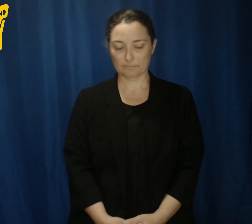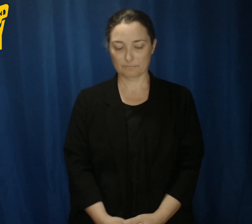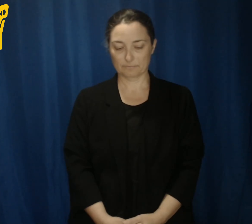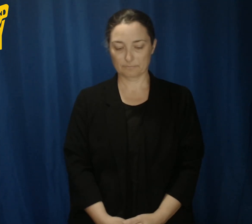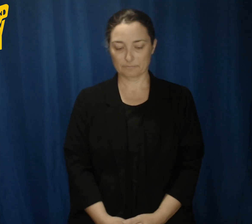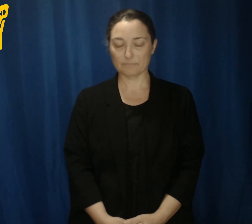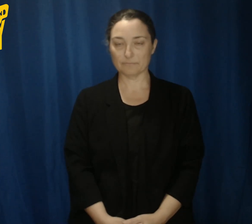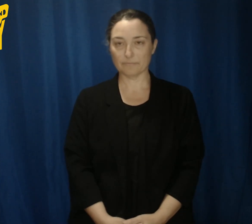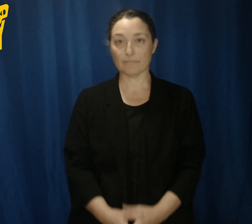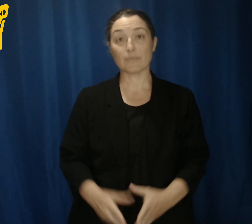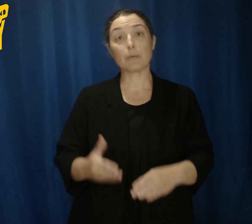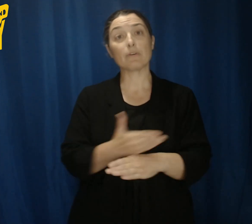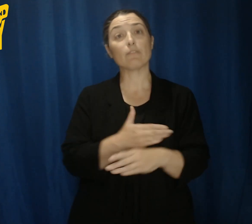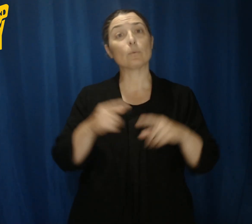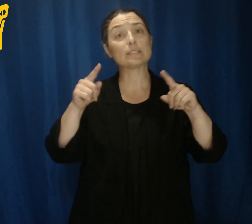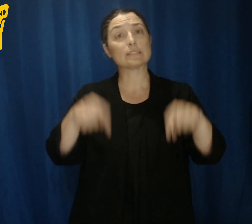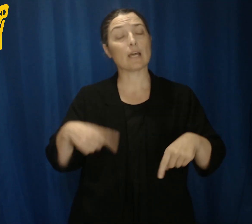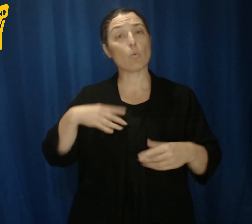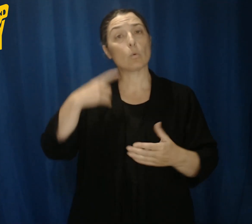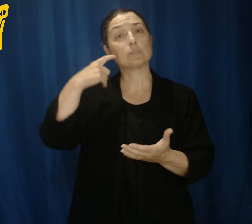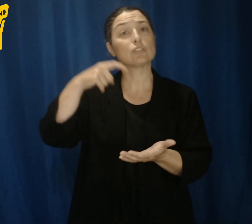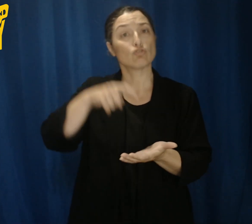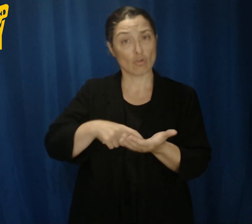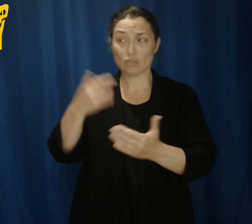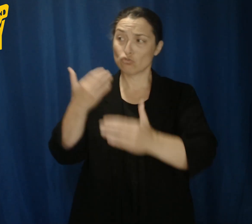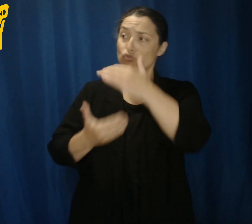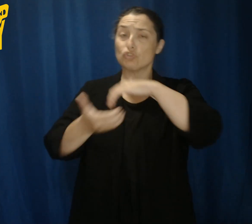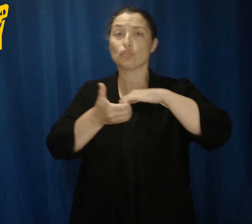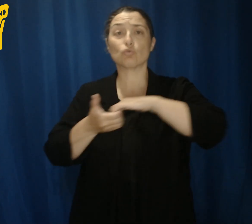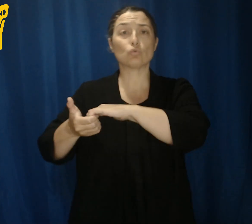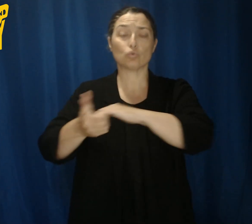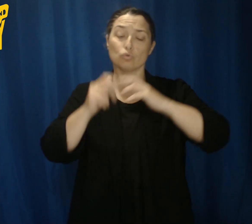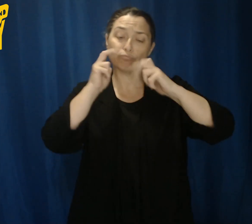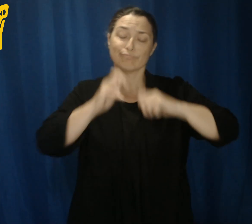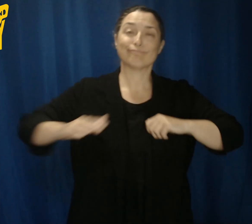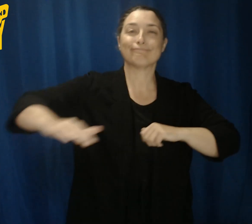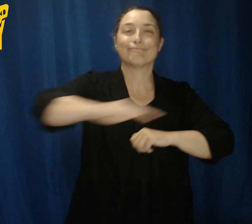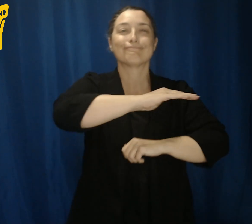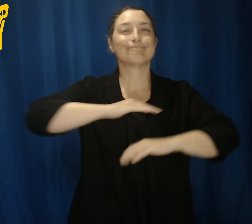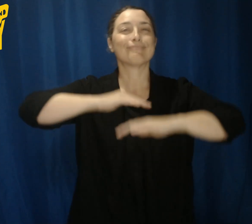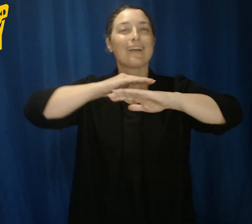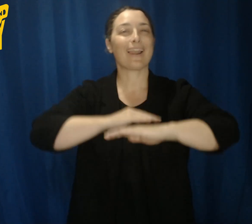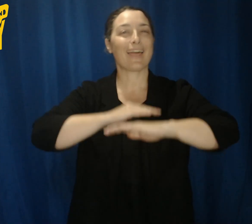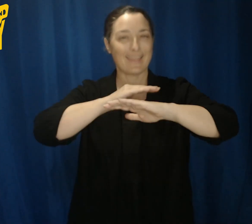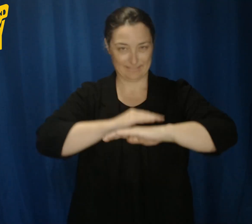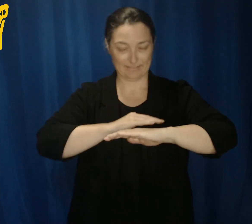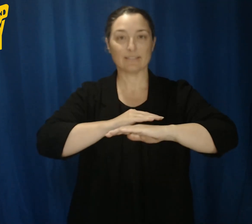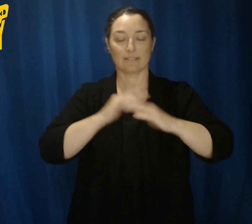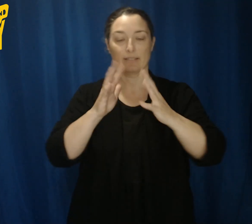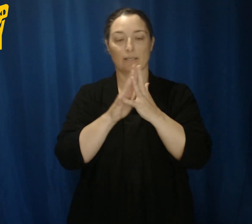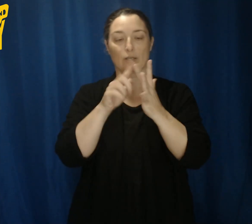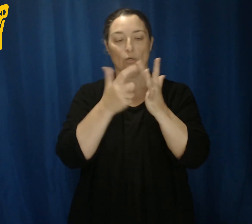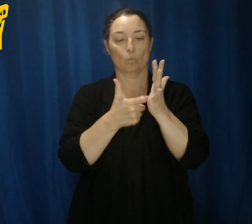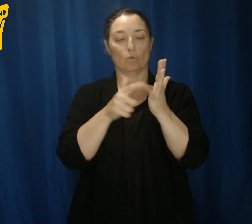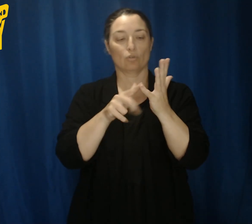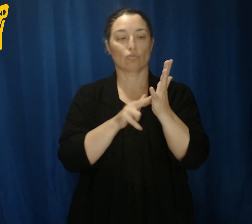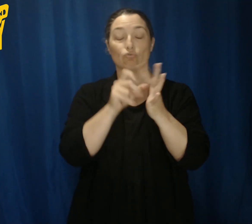Before we begin, we'd like to acknowledge the traditional owners of the land that we're recording on, the Wurundjeri Willam clan and